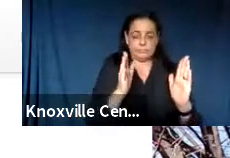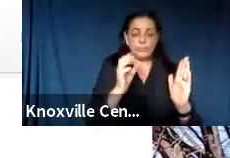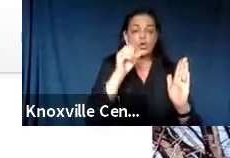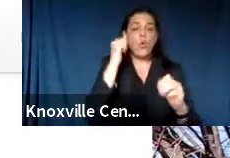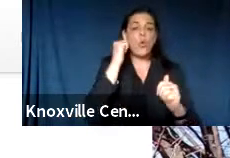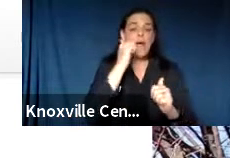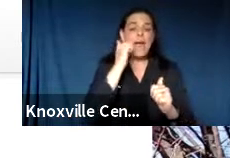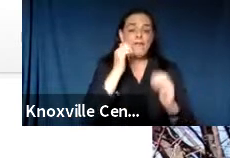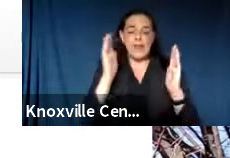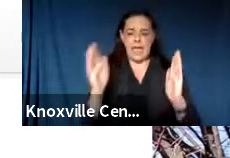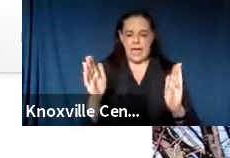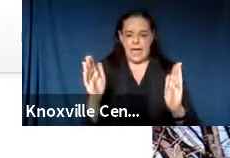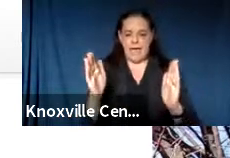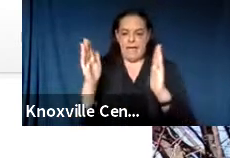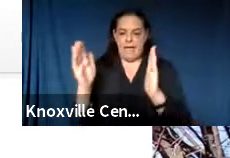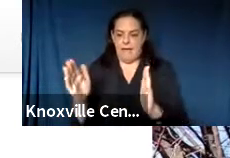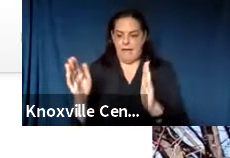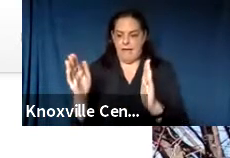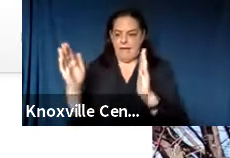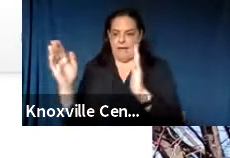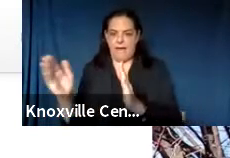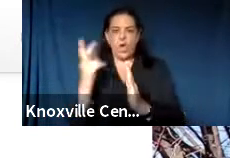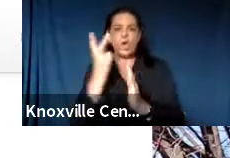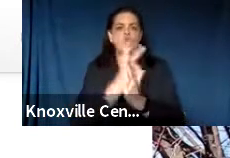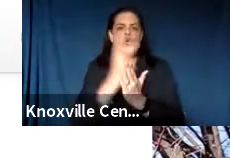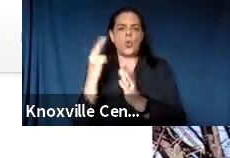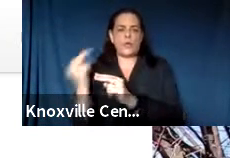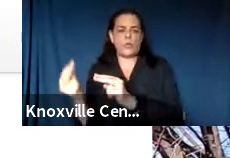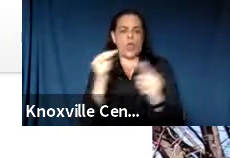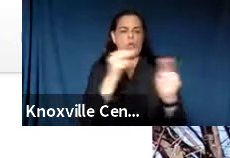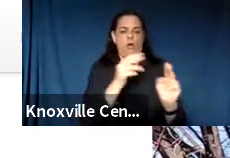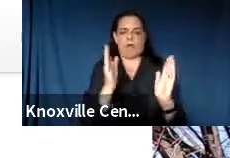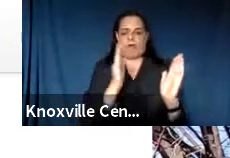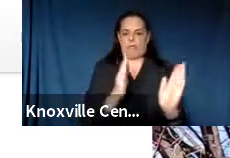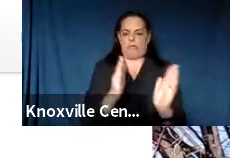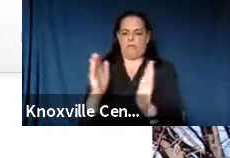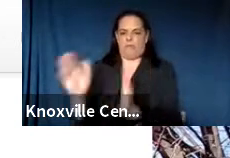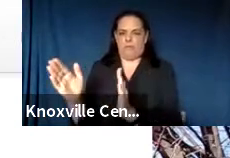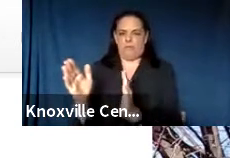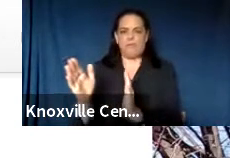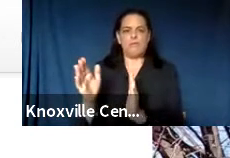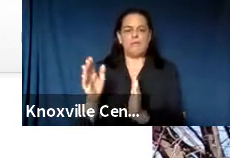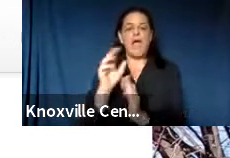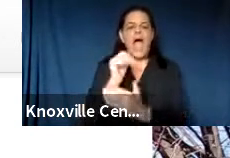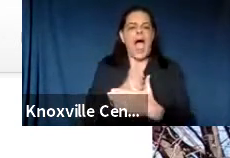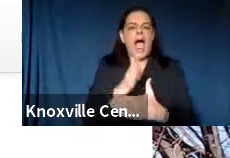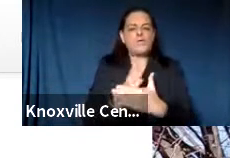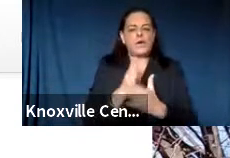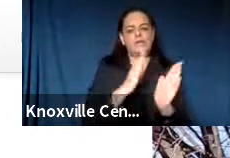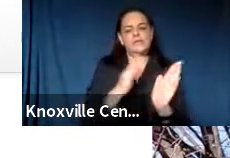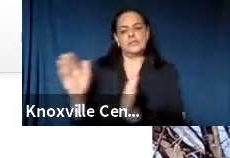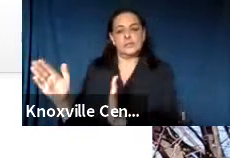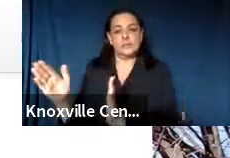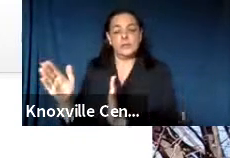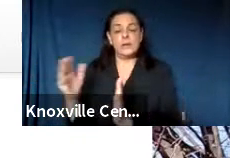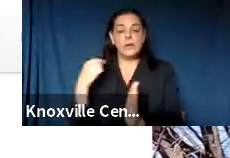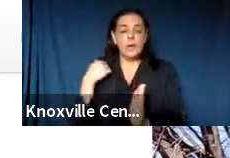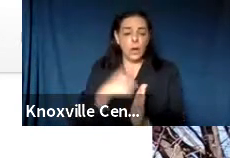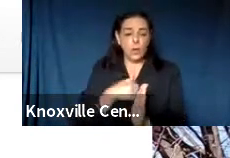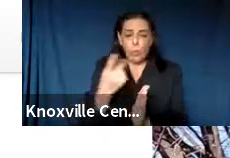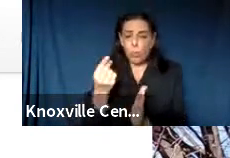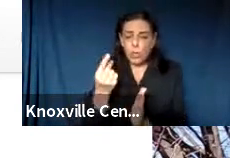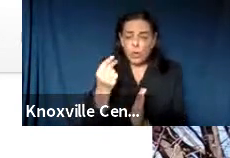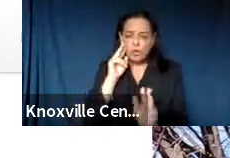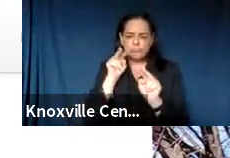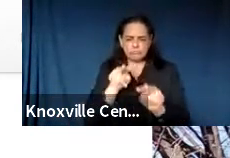the previous 2 weeks. That's what a rolling average is. Overall, what we mean by this is we are trying to see, are things staying the same